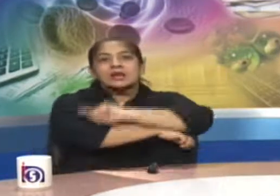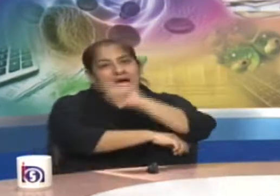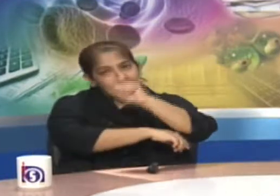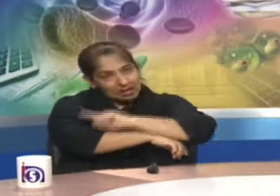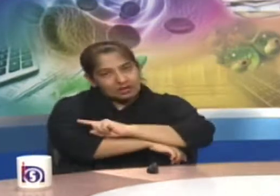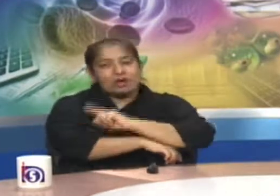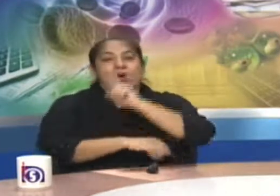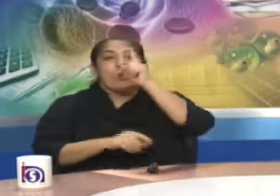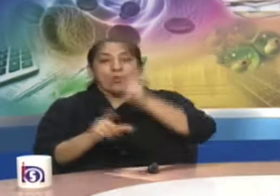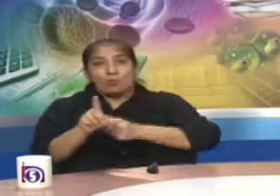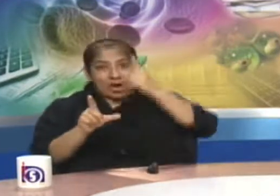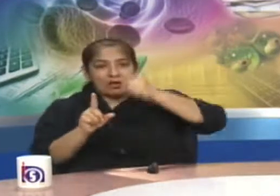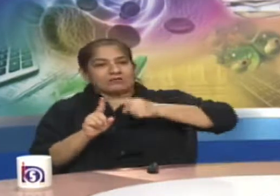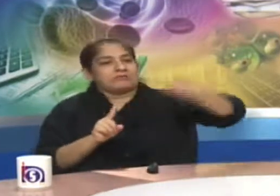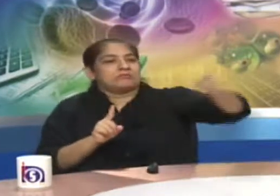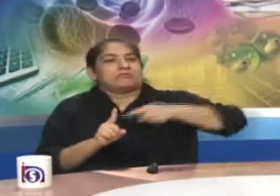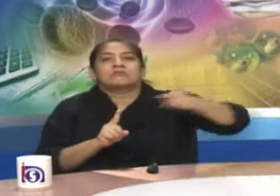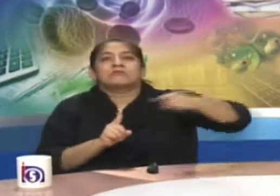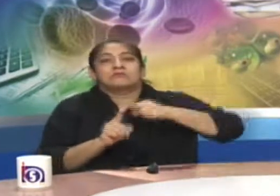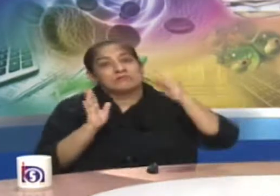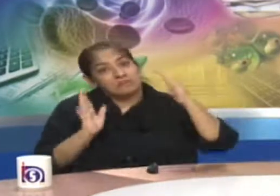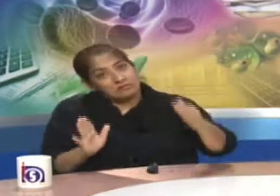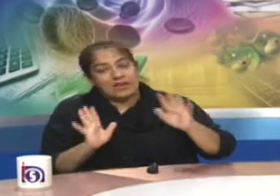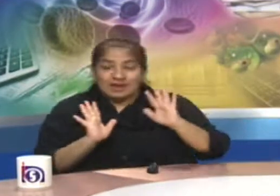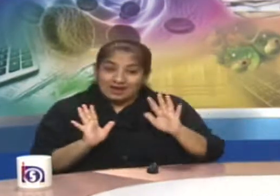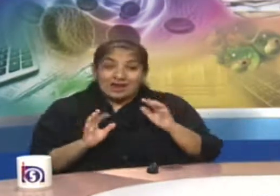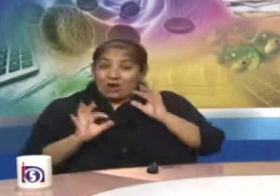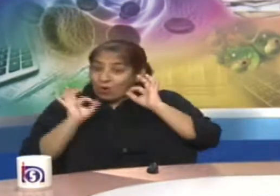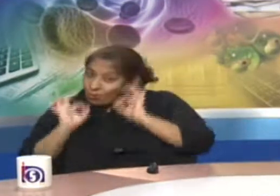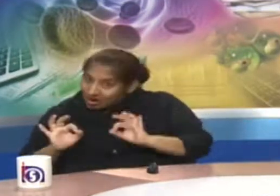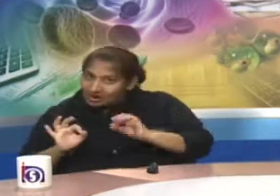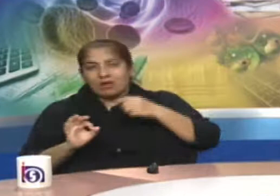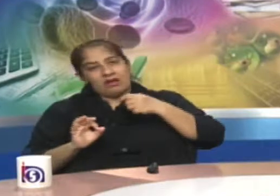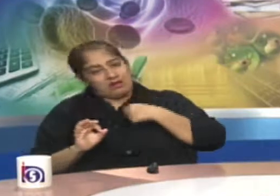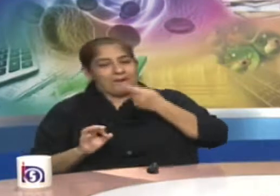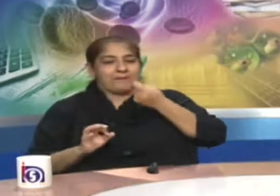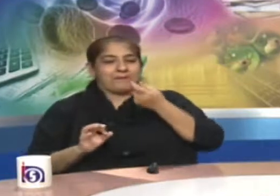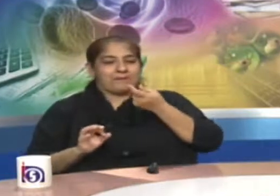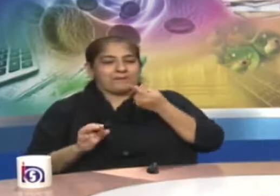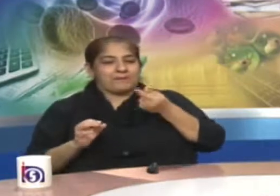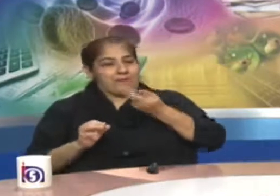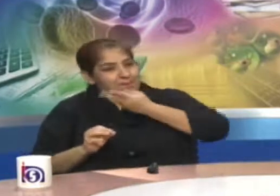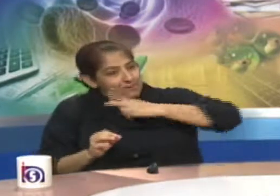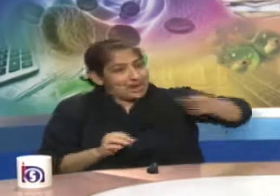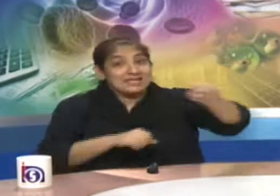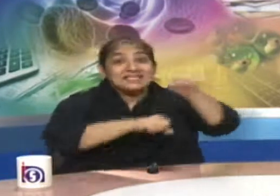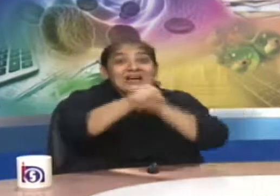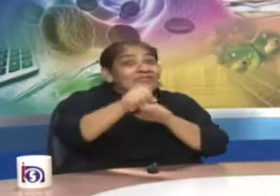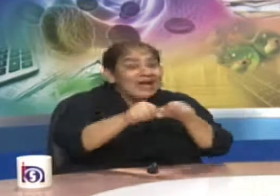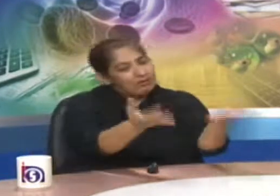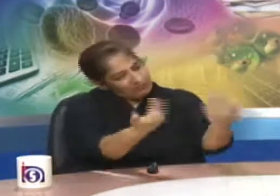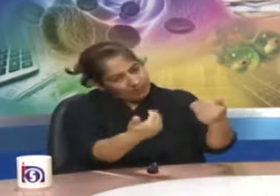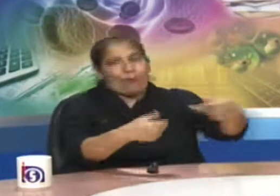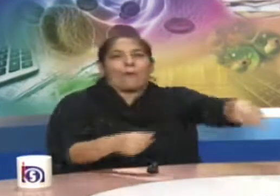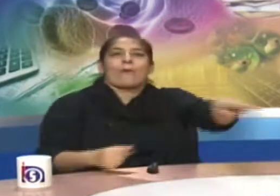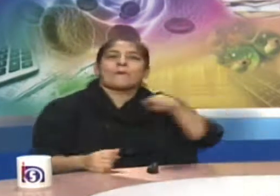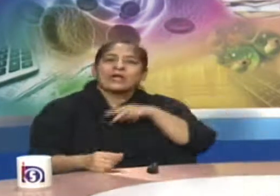firm, and the duration for this is also 91 days.